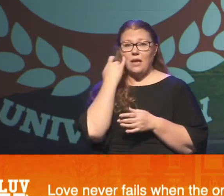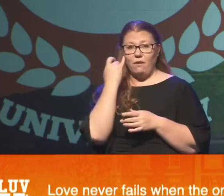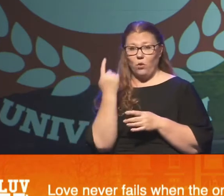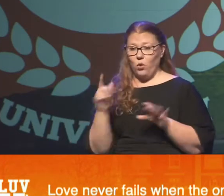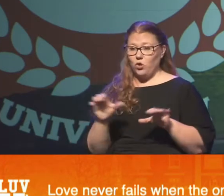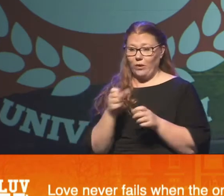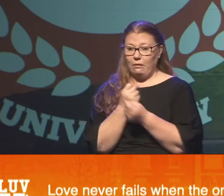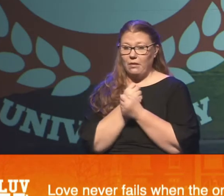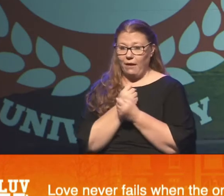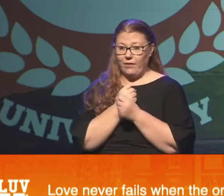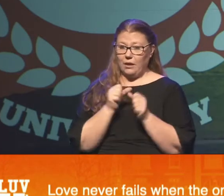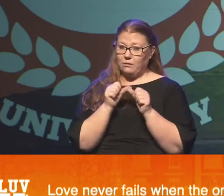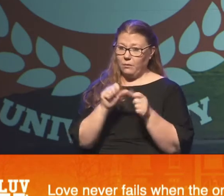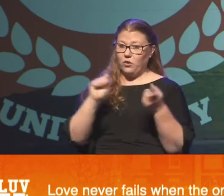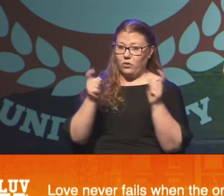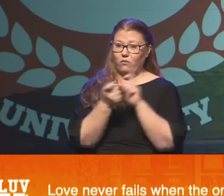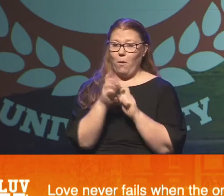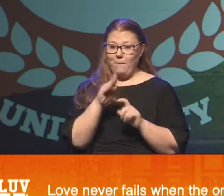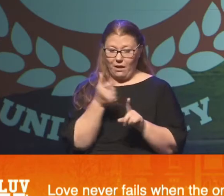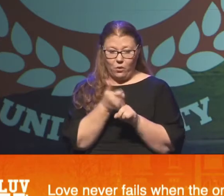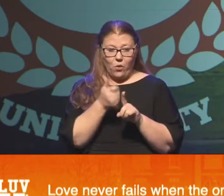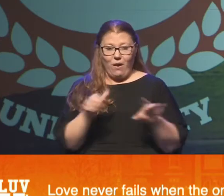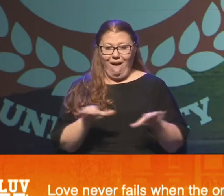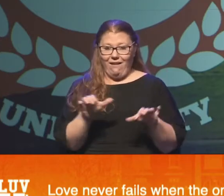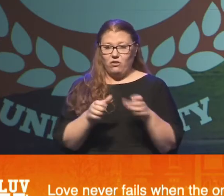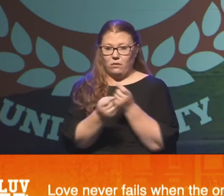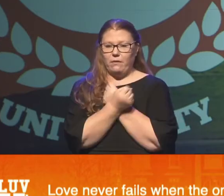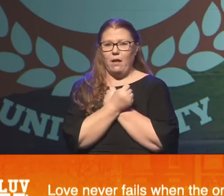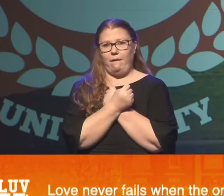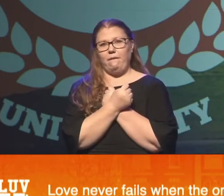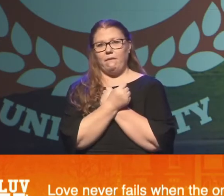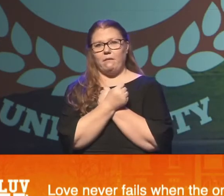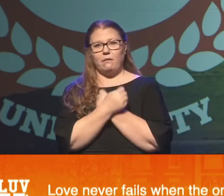loving continues to be transformed by their actions of love.